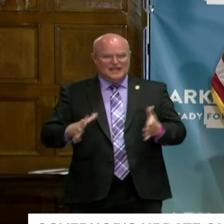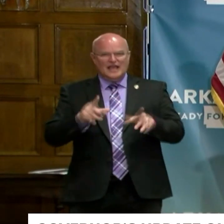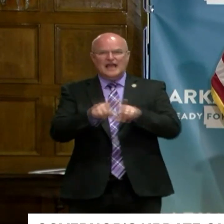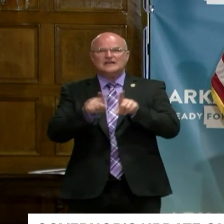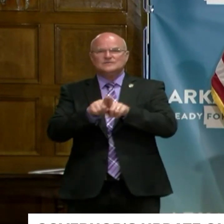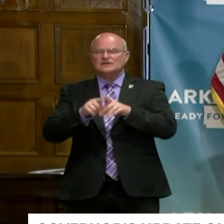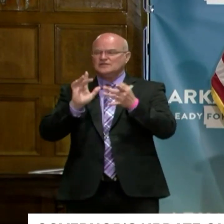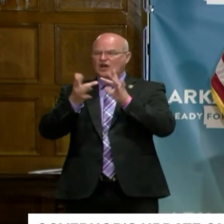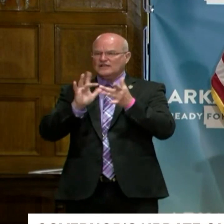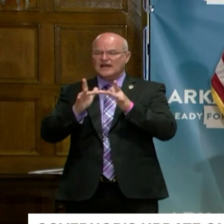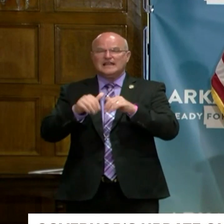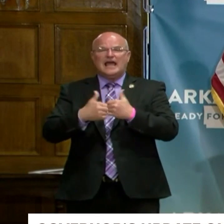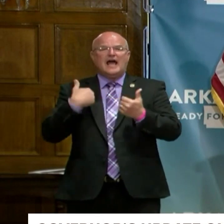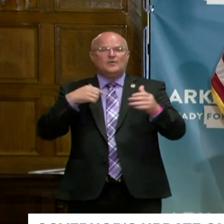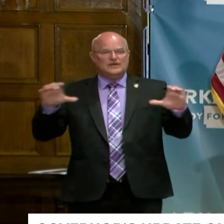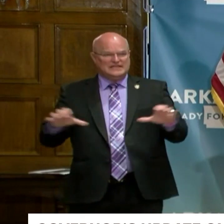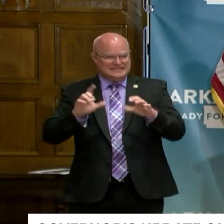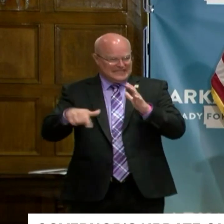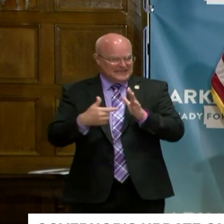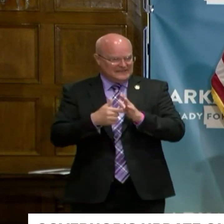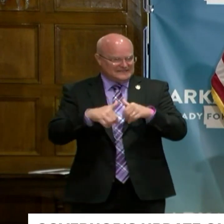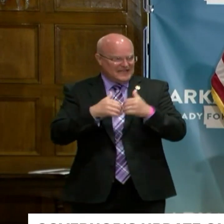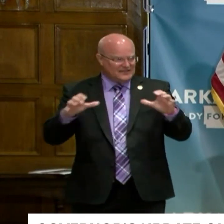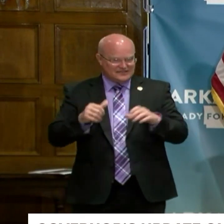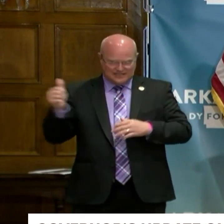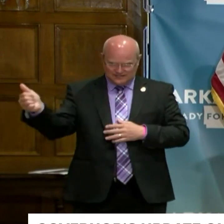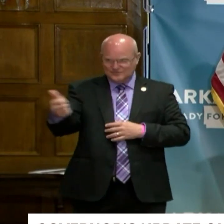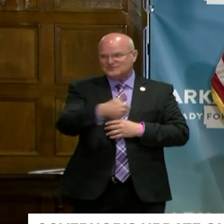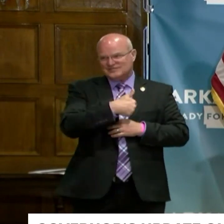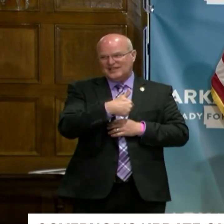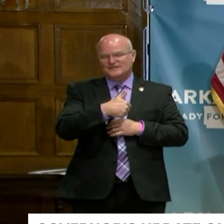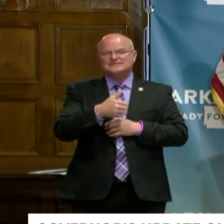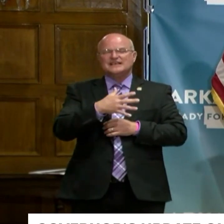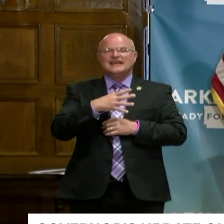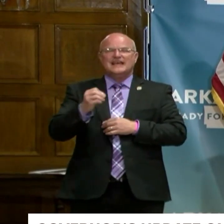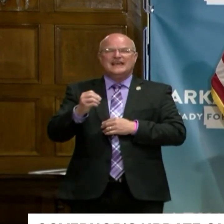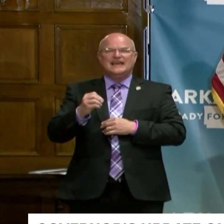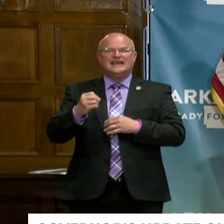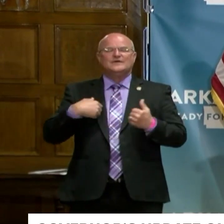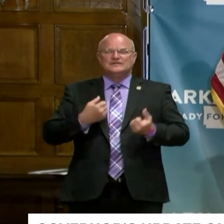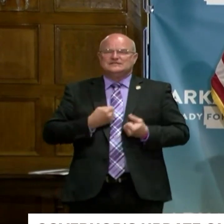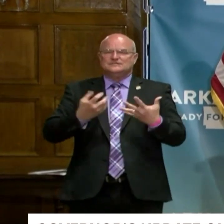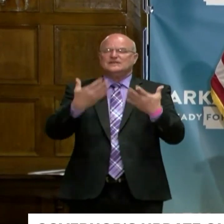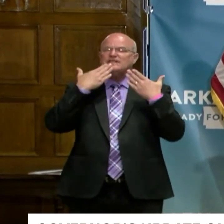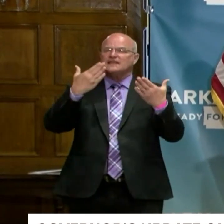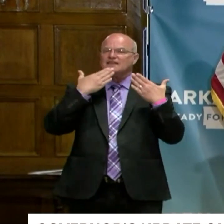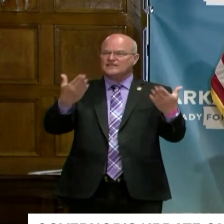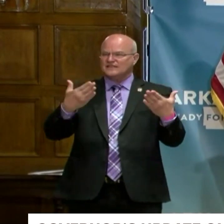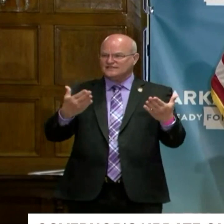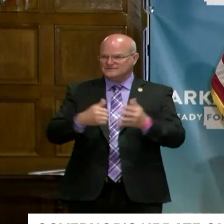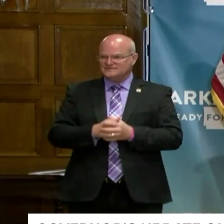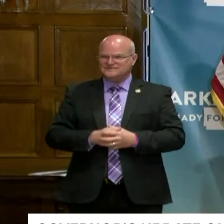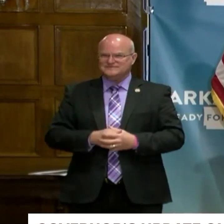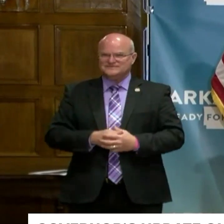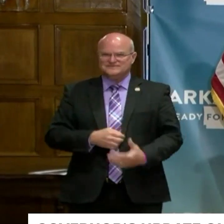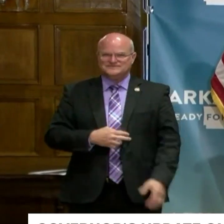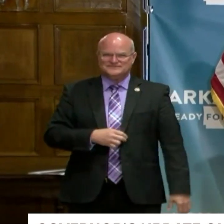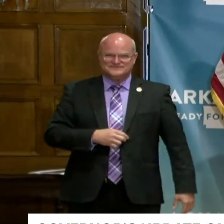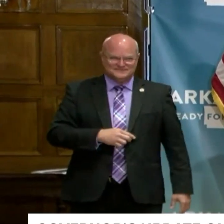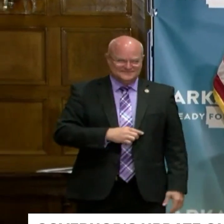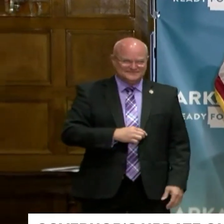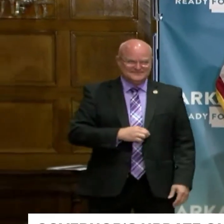as that's online as to how we conduct this and how you conduct yourself, and I just want to express that appreciation. Thank you.